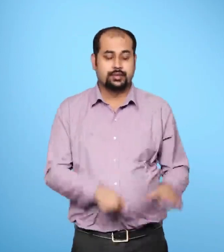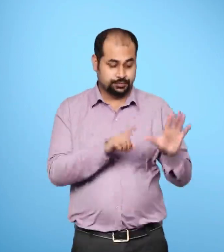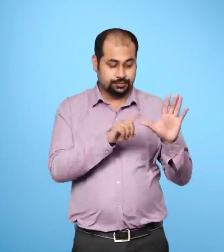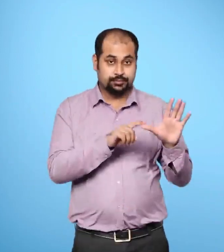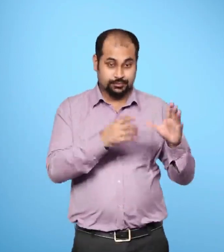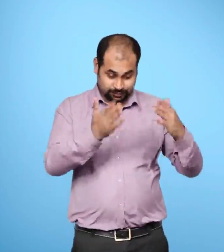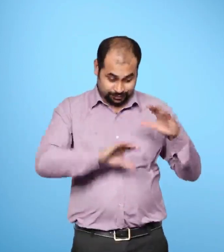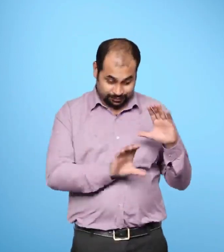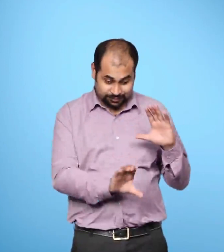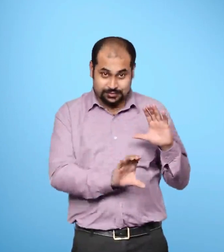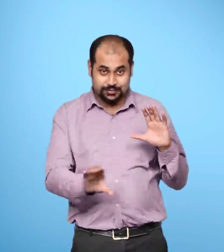Picture 5 shows